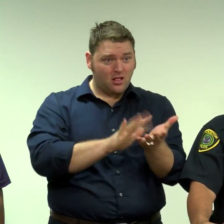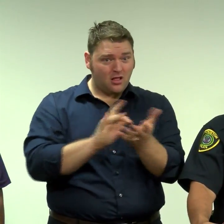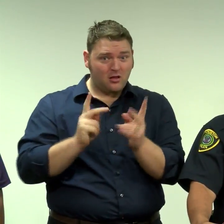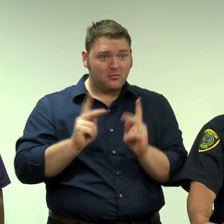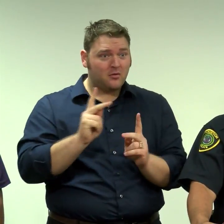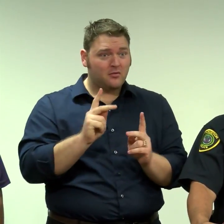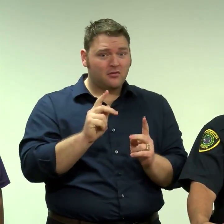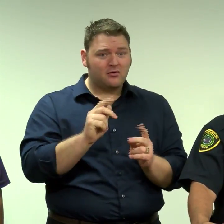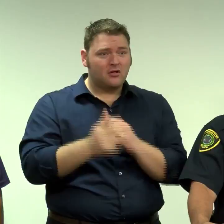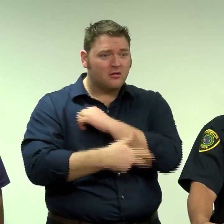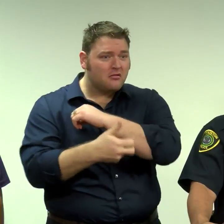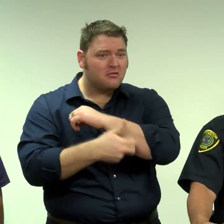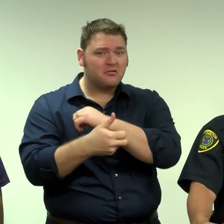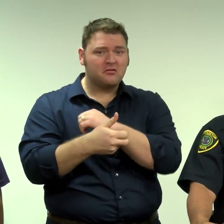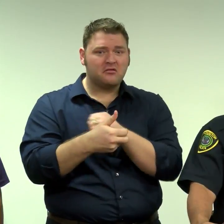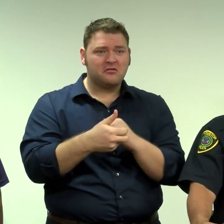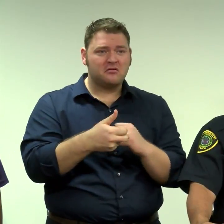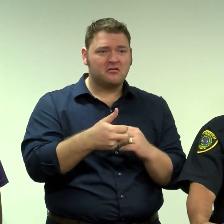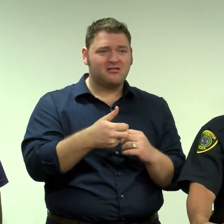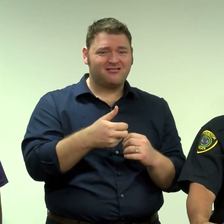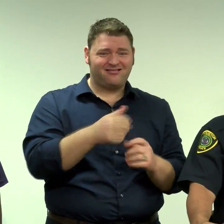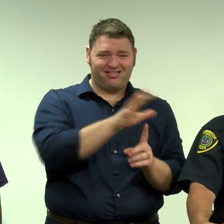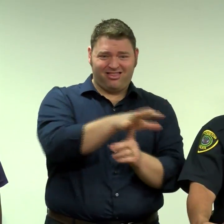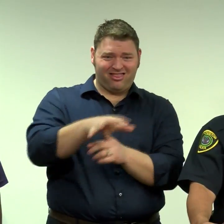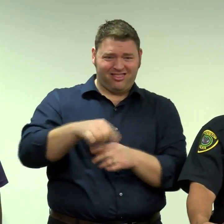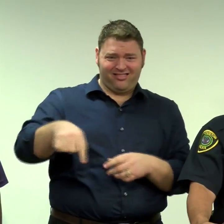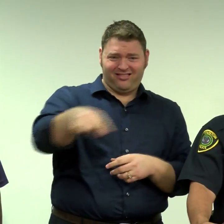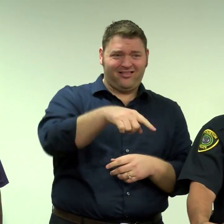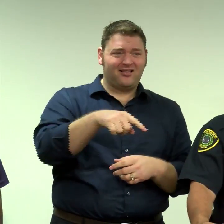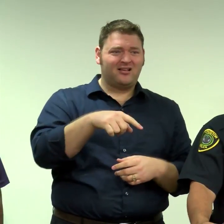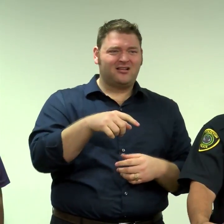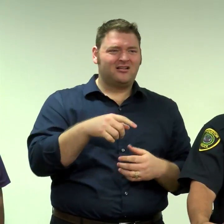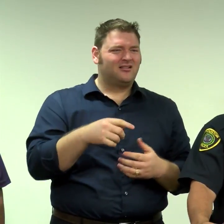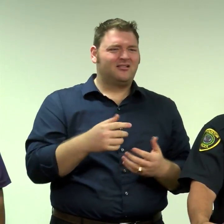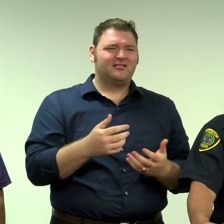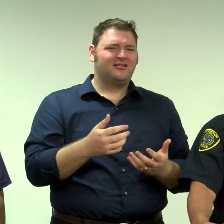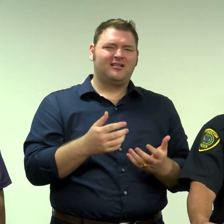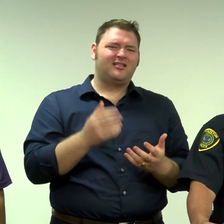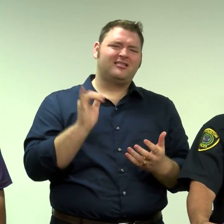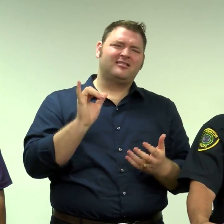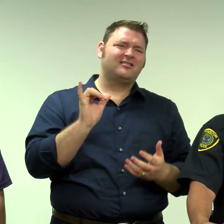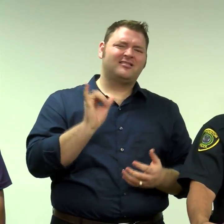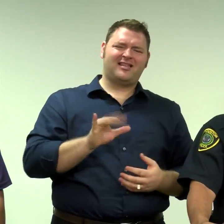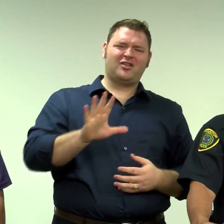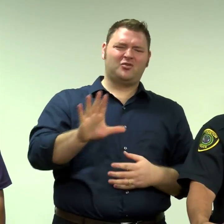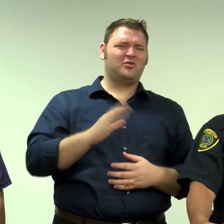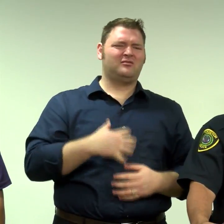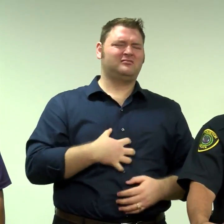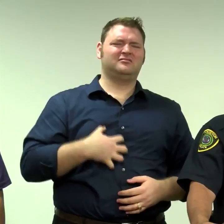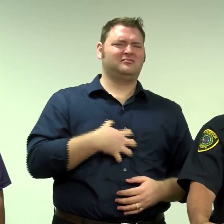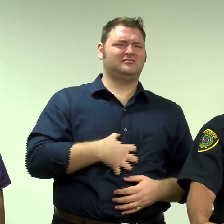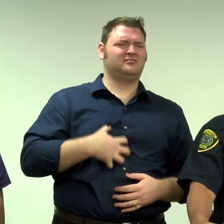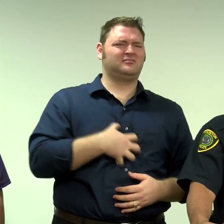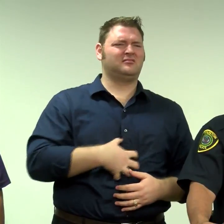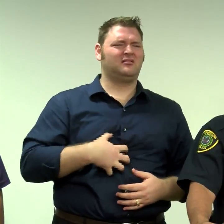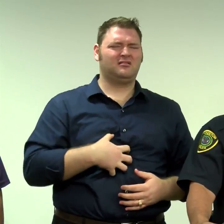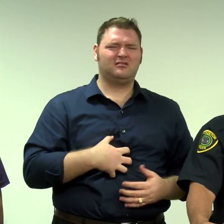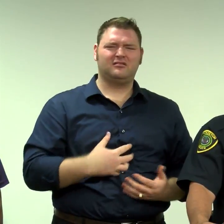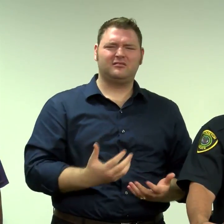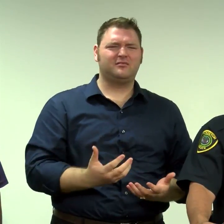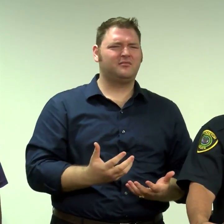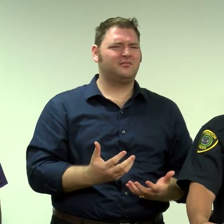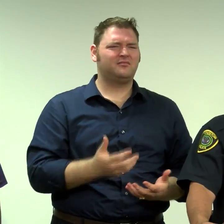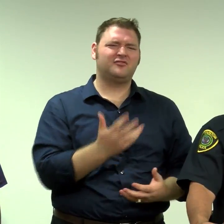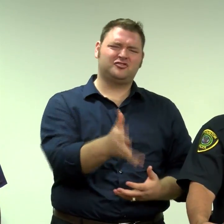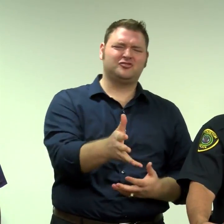of people and prey on them on these circumstances, that's despicable behavior, and we're all going to push hard to make sure